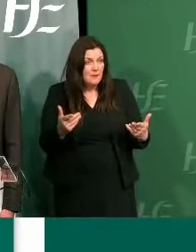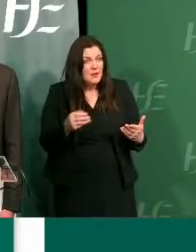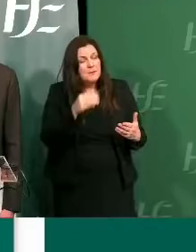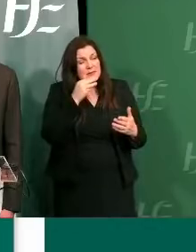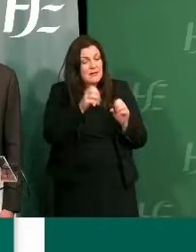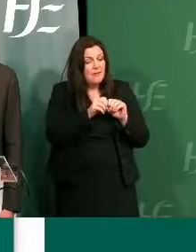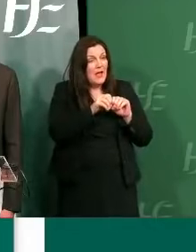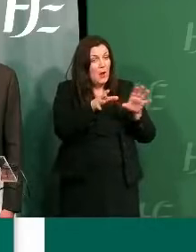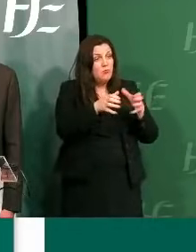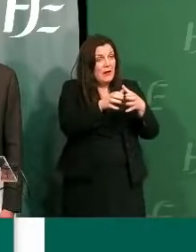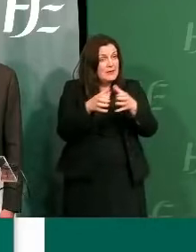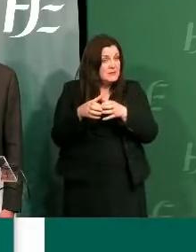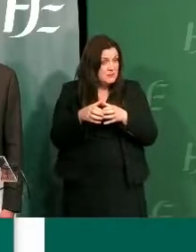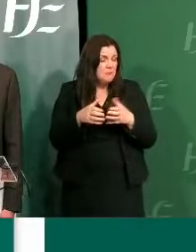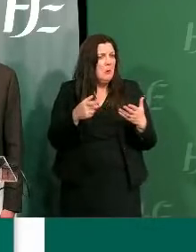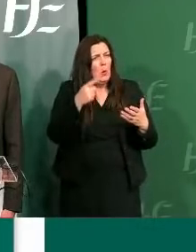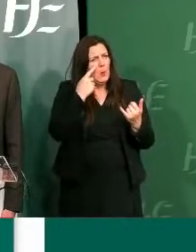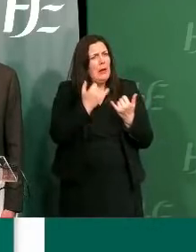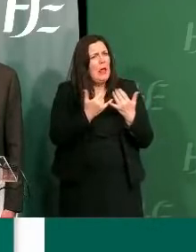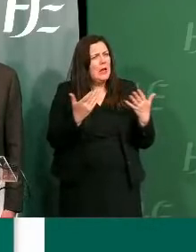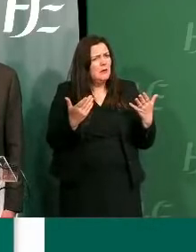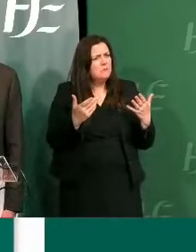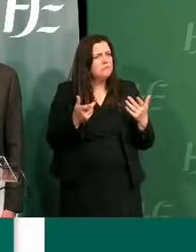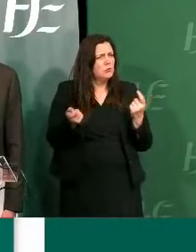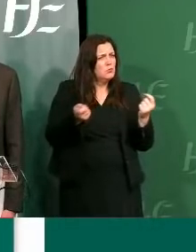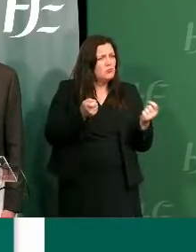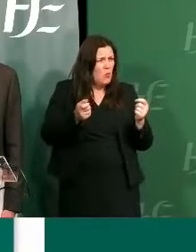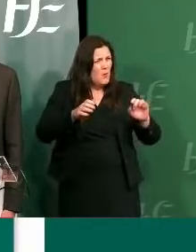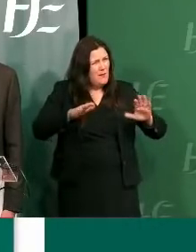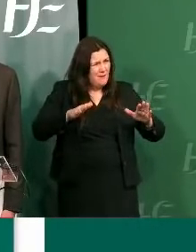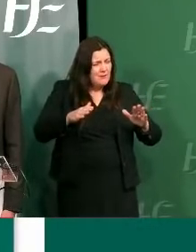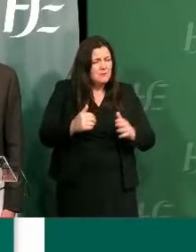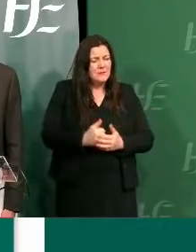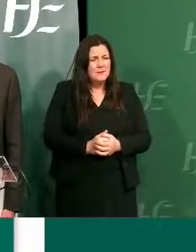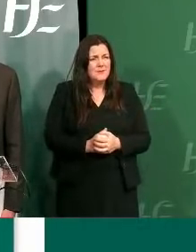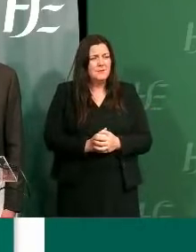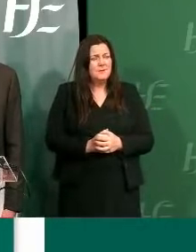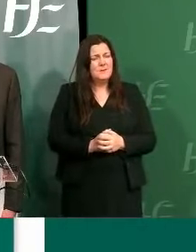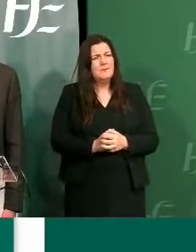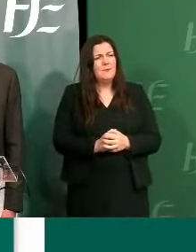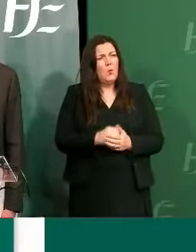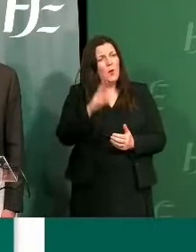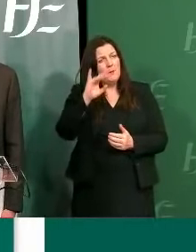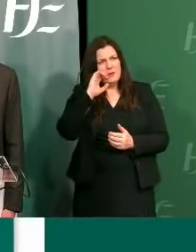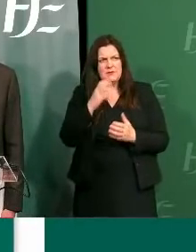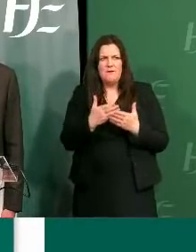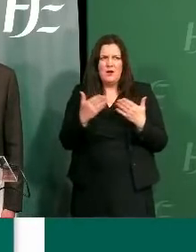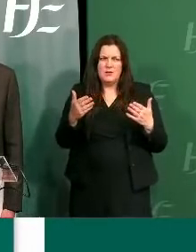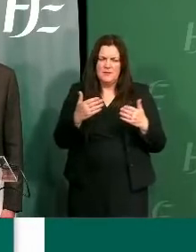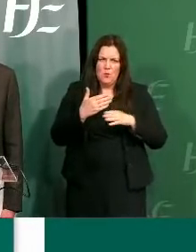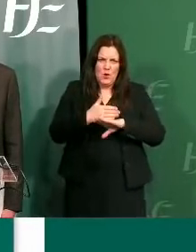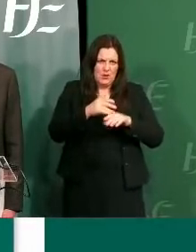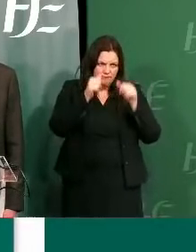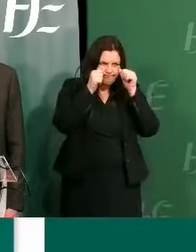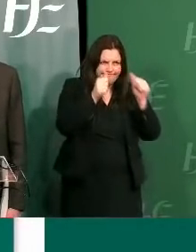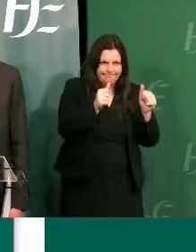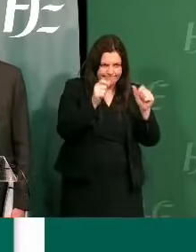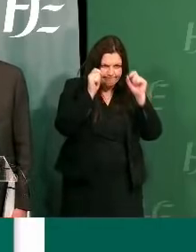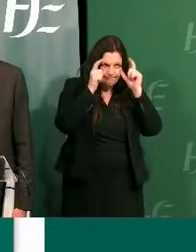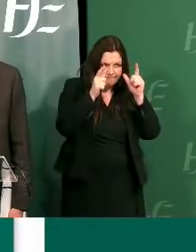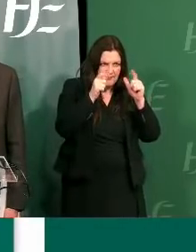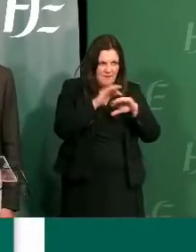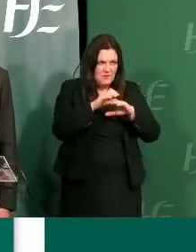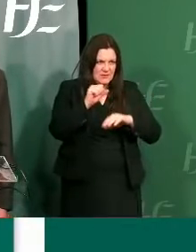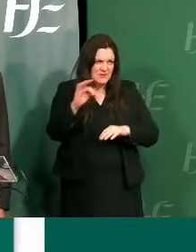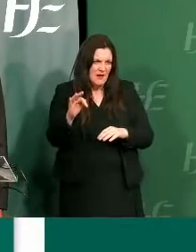remain, thankfully, to a large degree controlled, and that's thanks to huge work and the constant diligence of staff